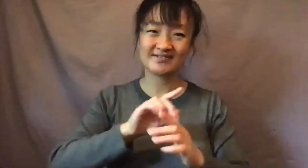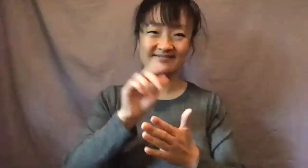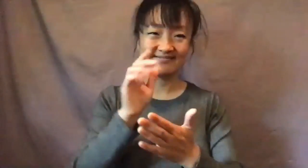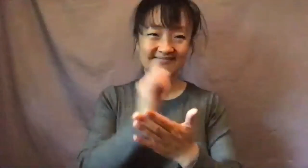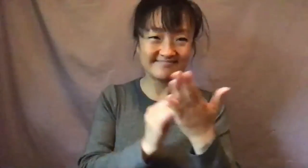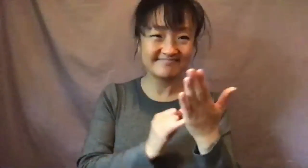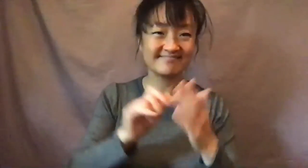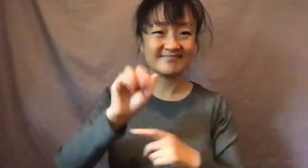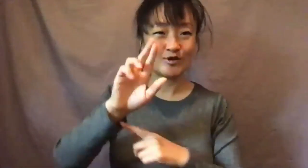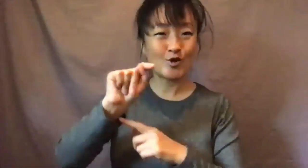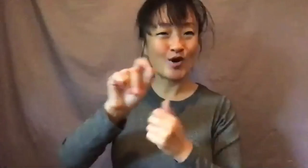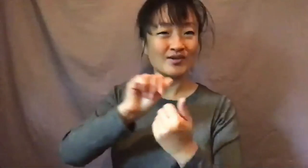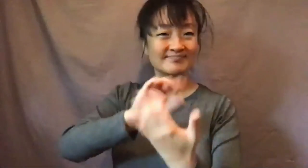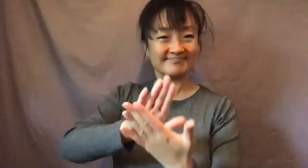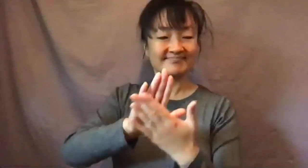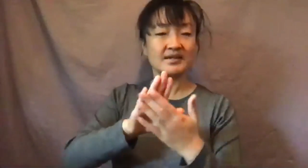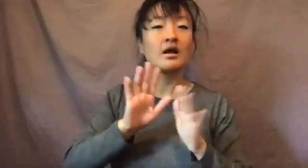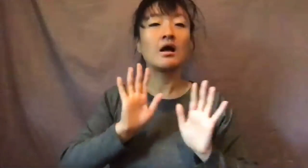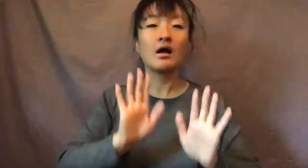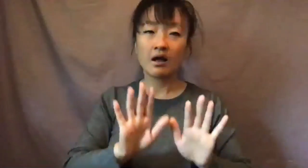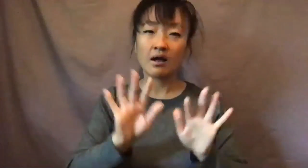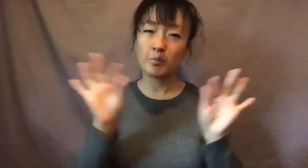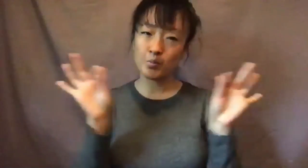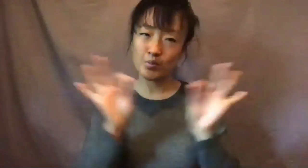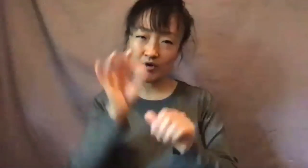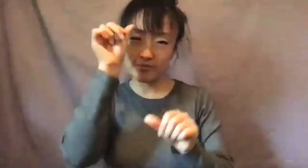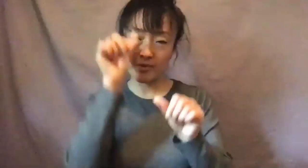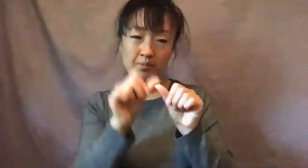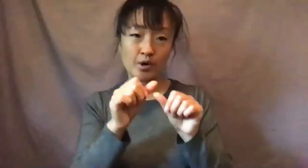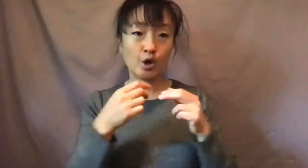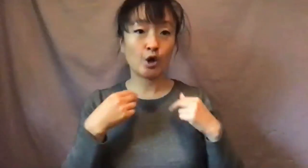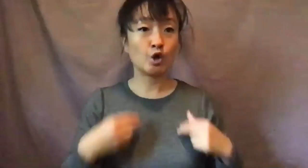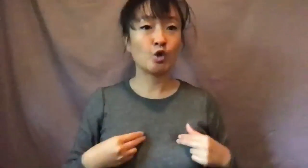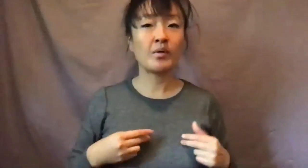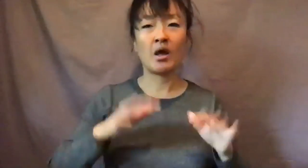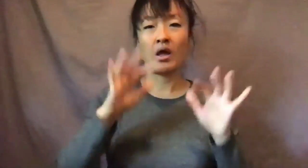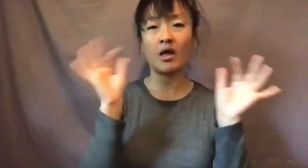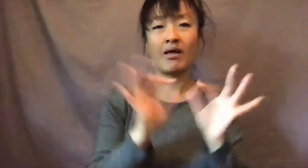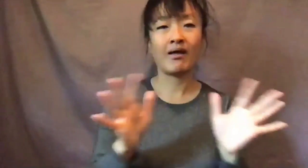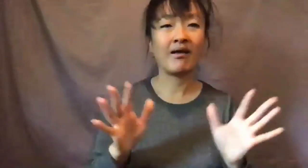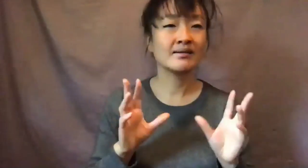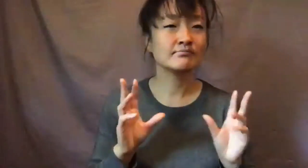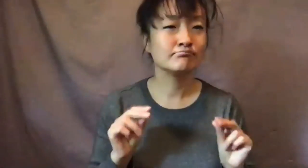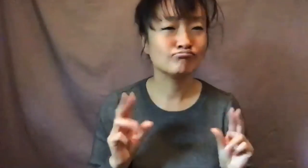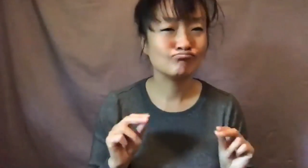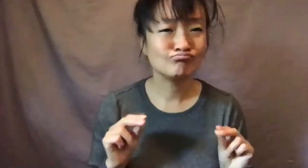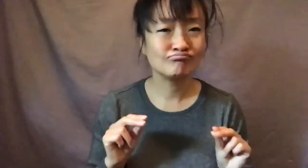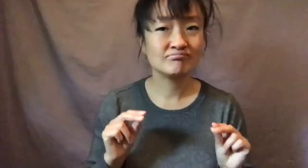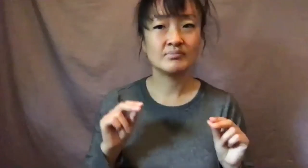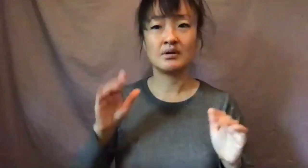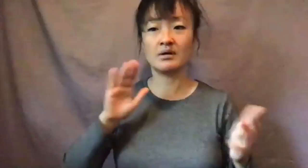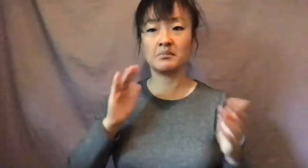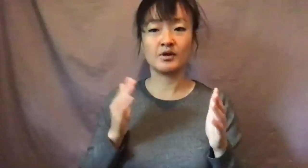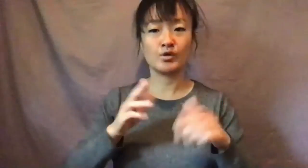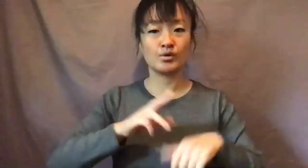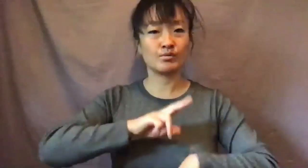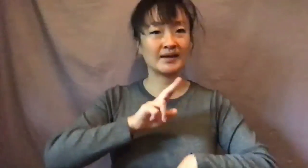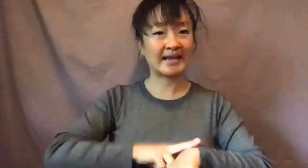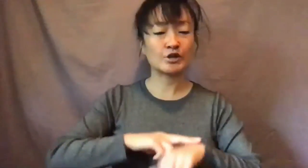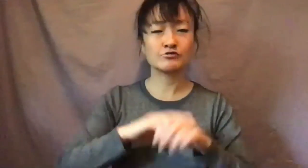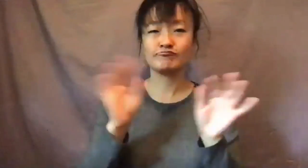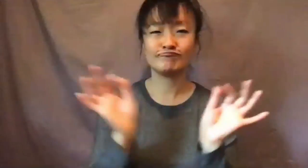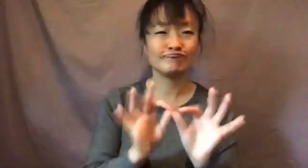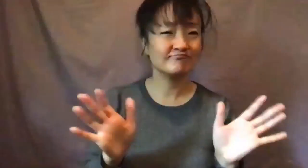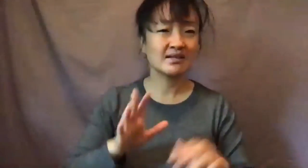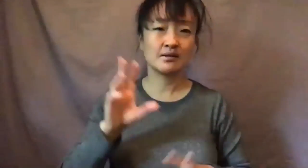even so, it isn't that humans are insignificant relative to nature's significance. That's